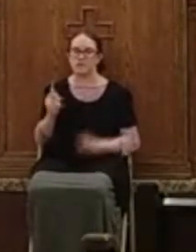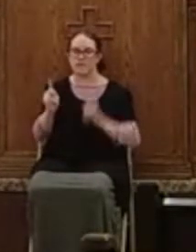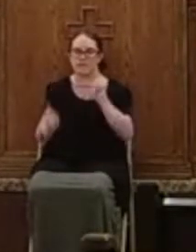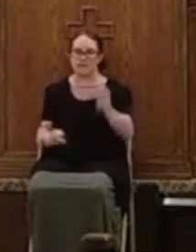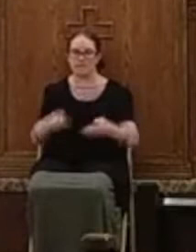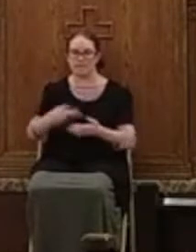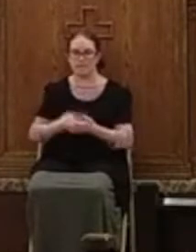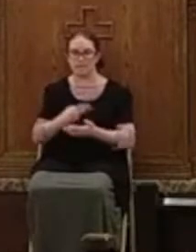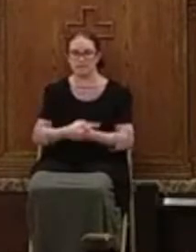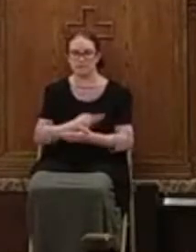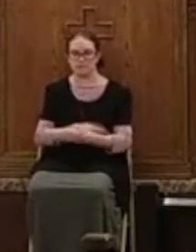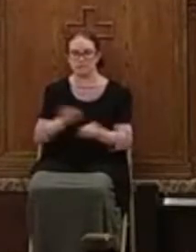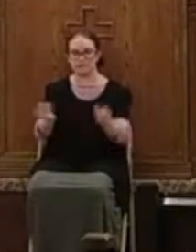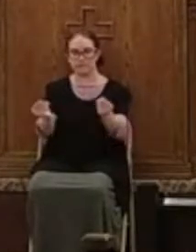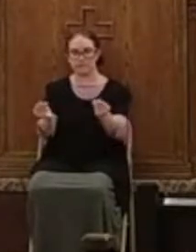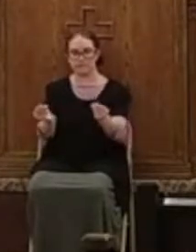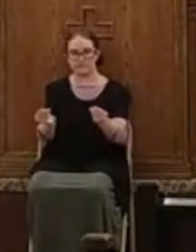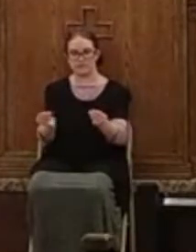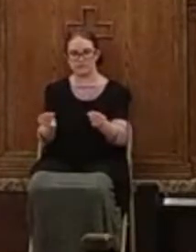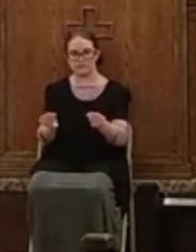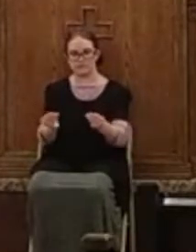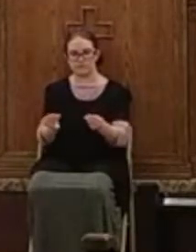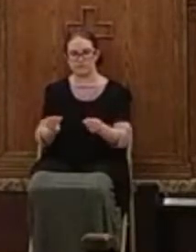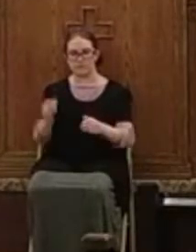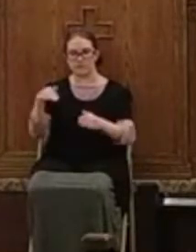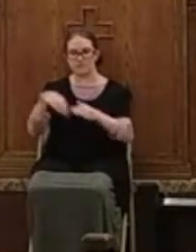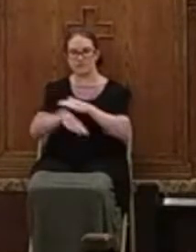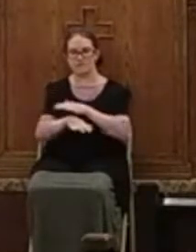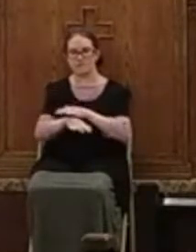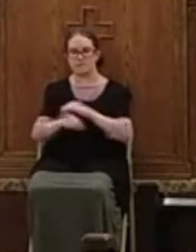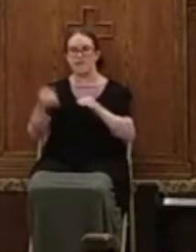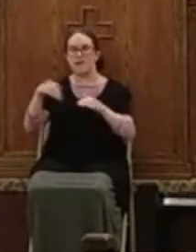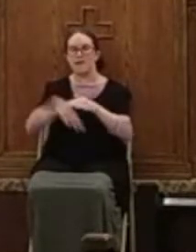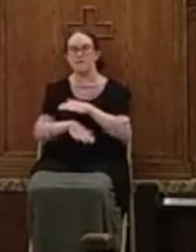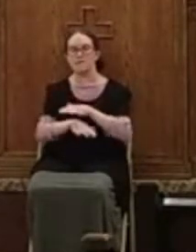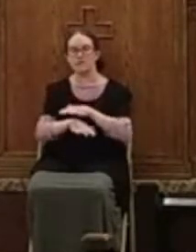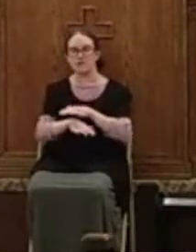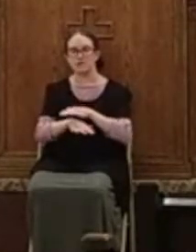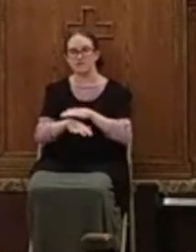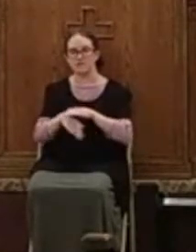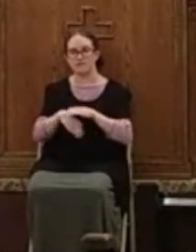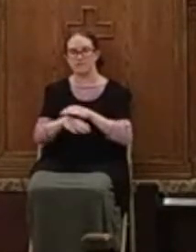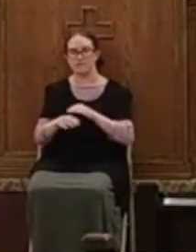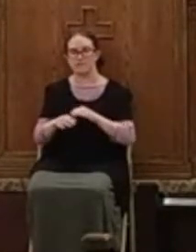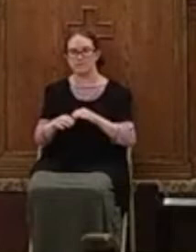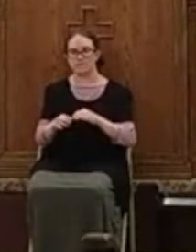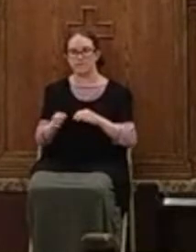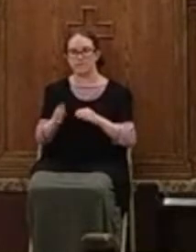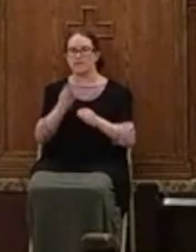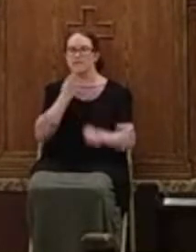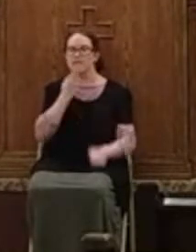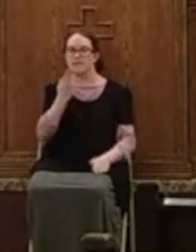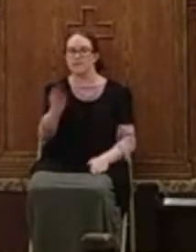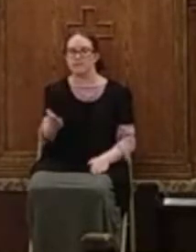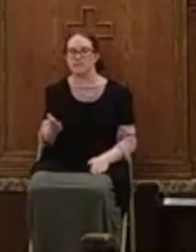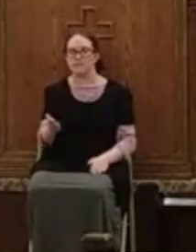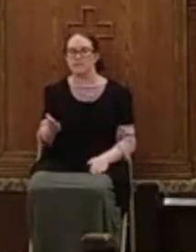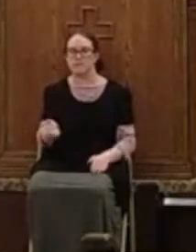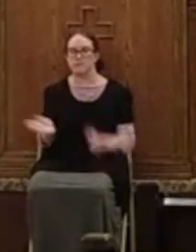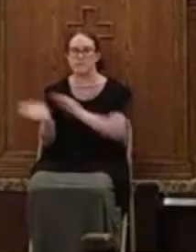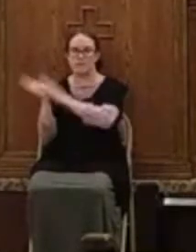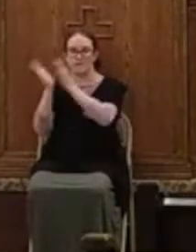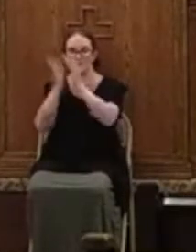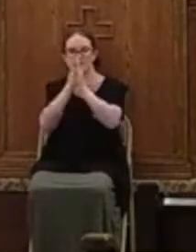people and the sheep of His pasture. Enter. Everybody say enter. Amen. Into His gates with thanksgiving, into His courts